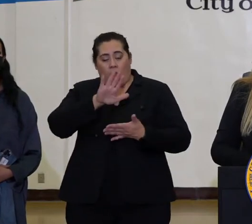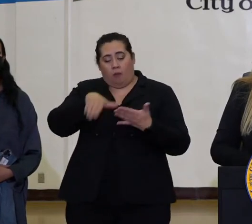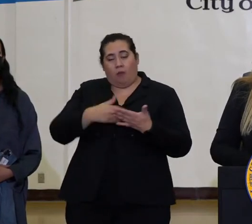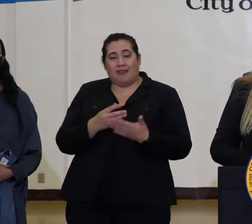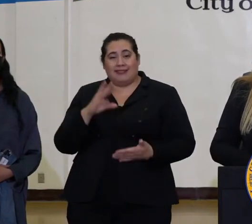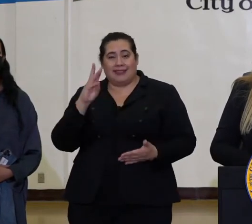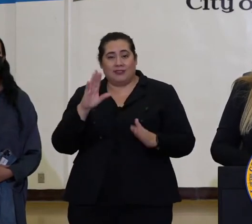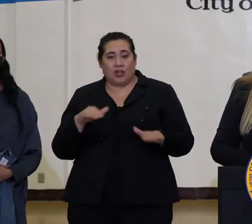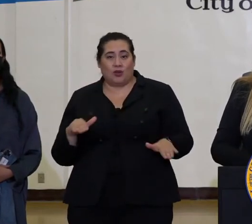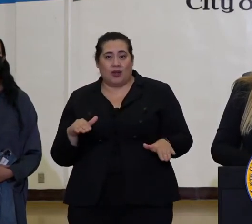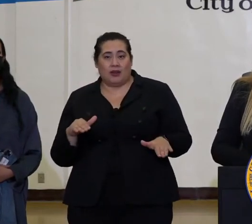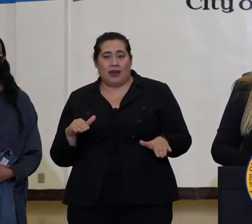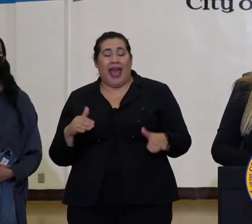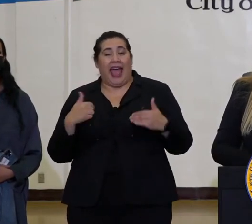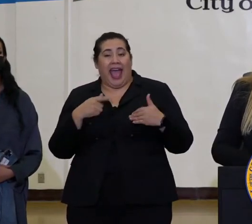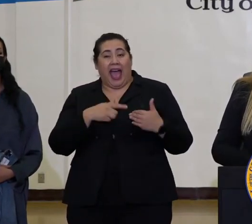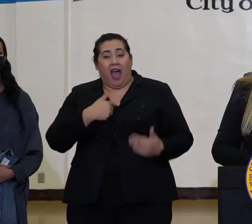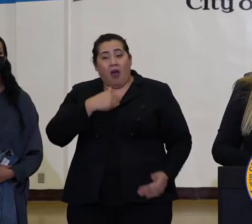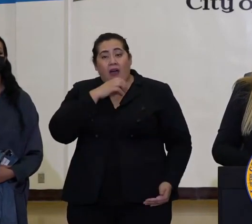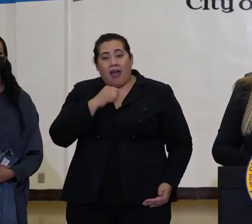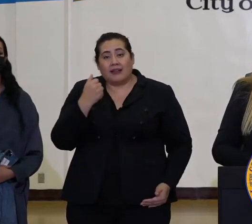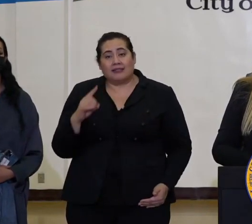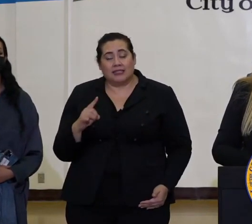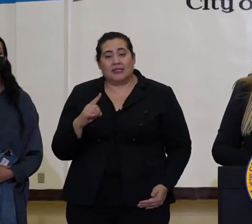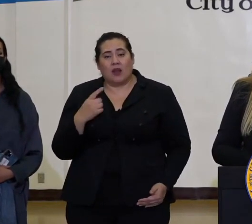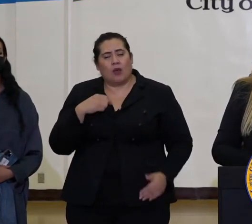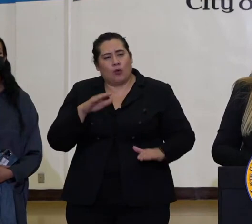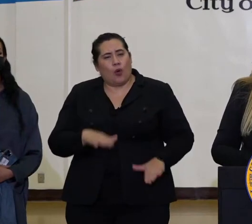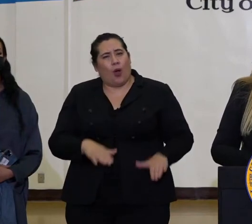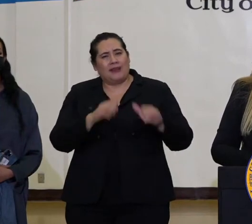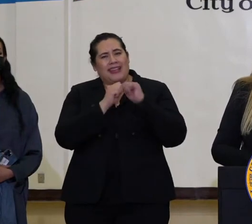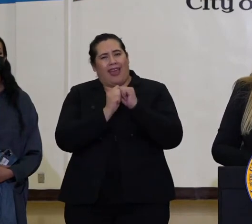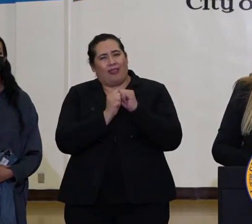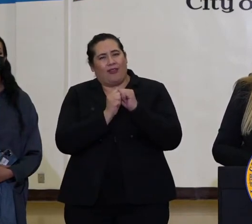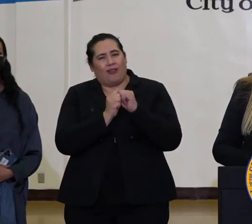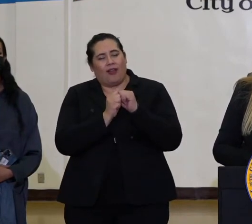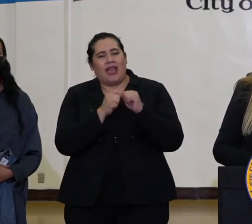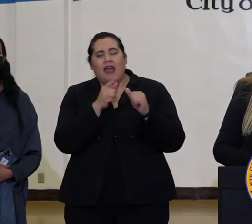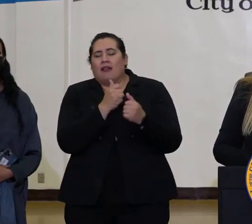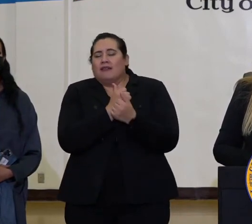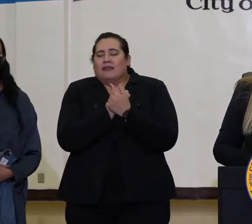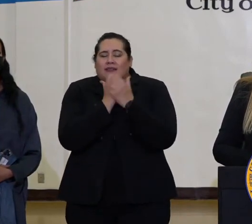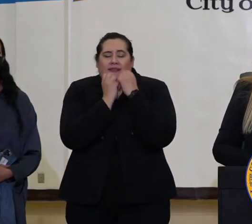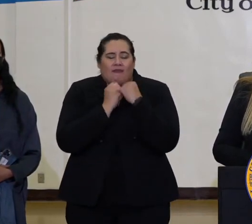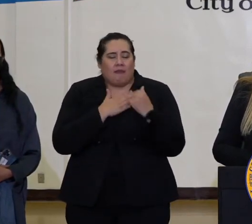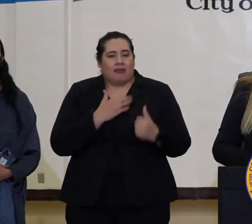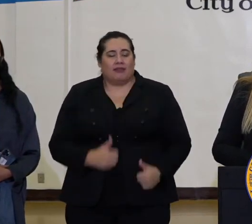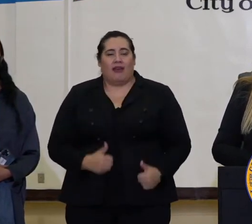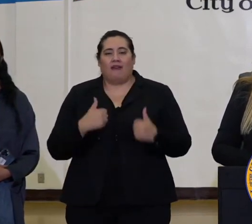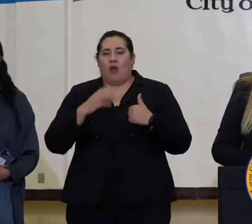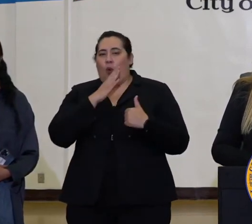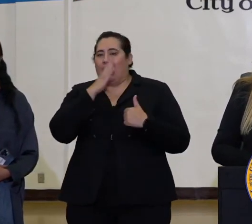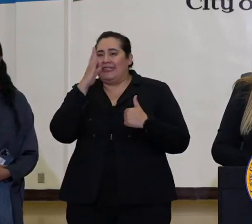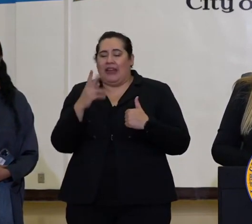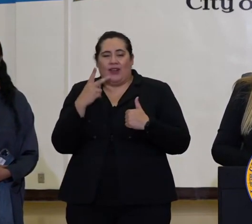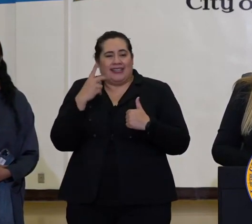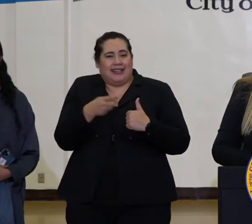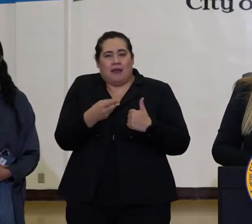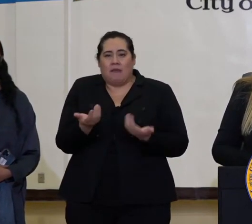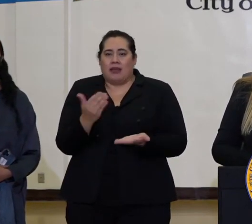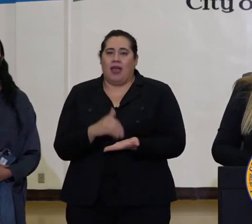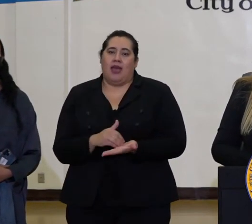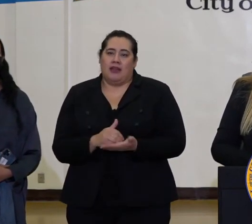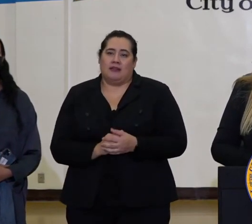children. I had him when I was 18 years old. We grew up together. He was the love of my life. I'll never see Kenneth